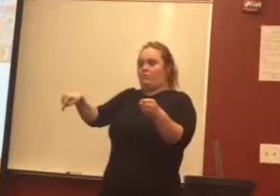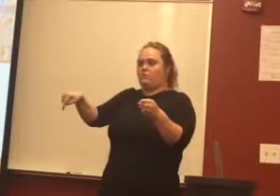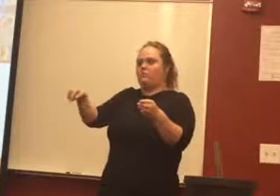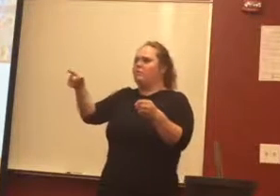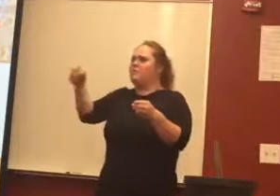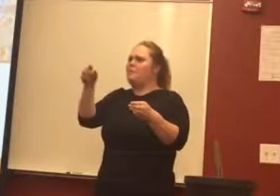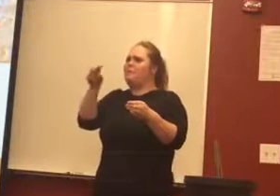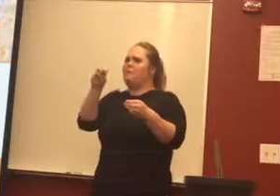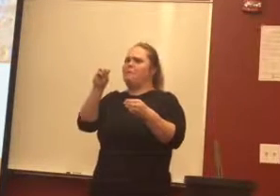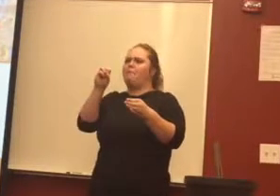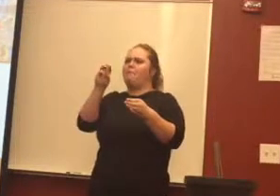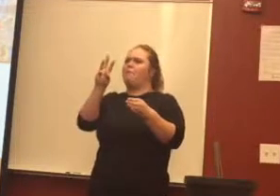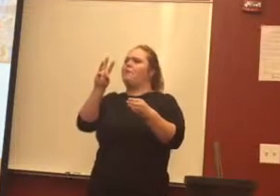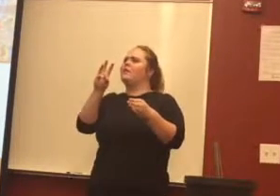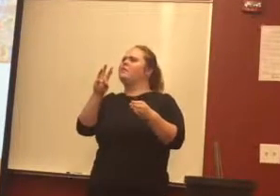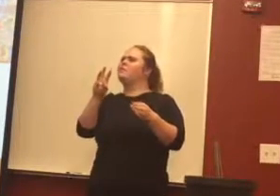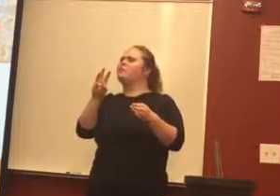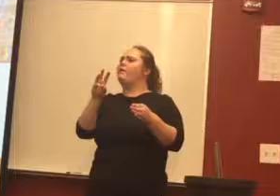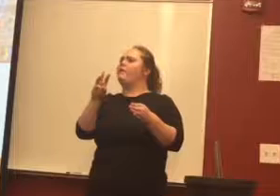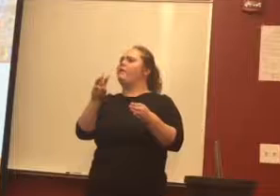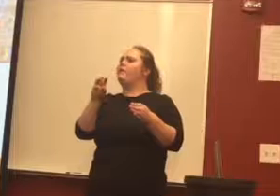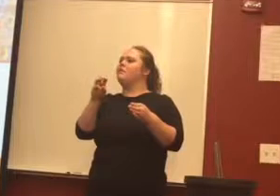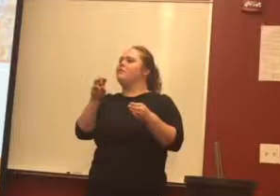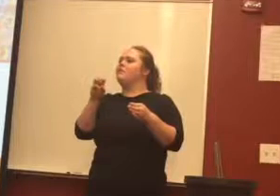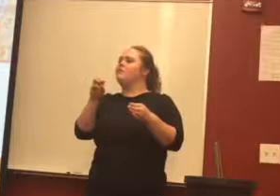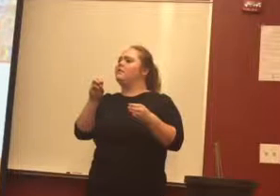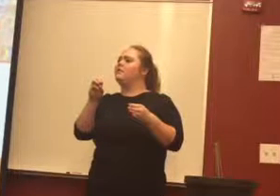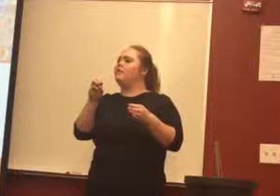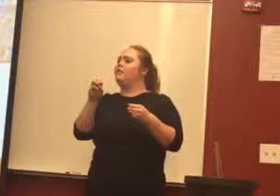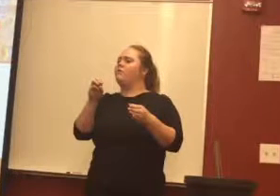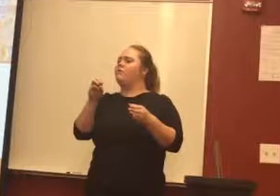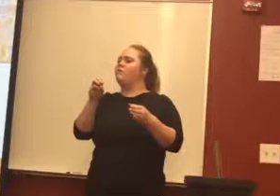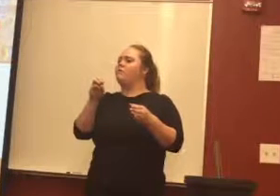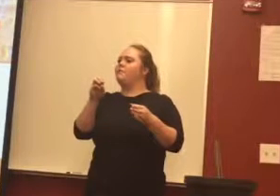it Macau? For the light show? Can you spell Is that? that what you're talking about? Okay. Can you spell that for me?